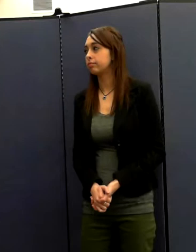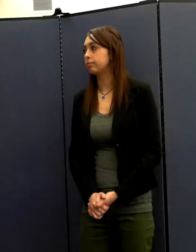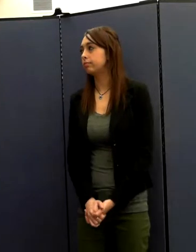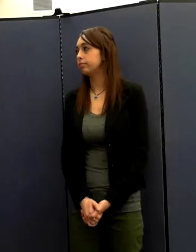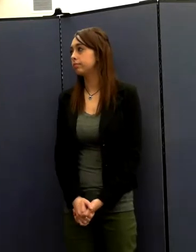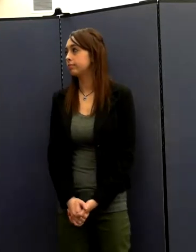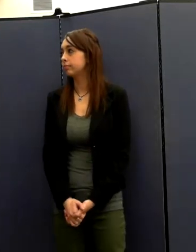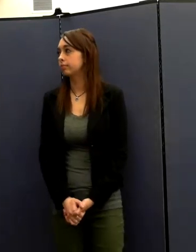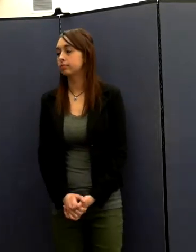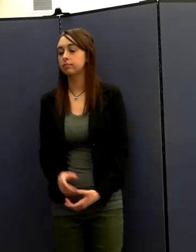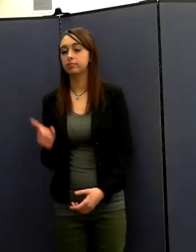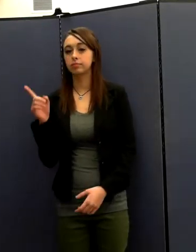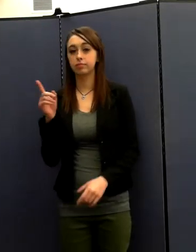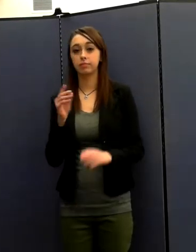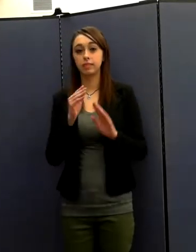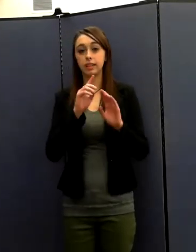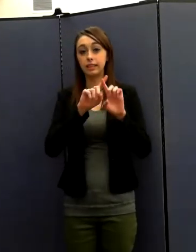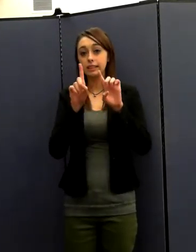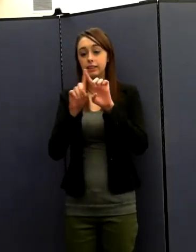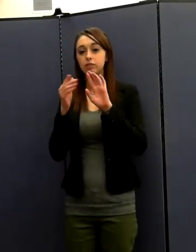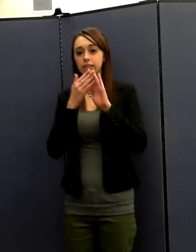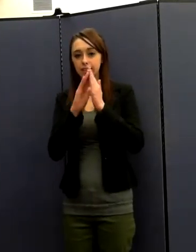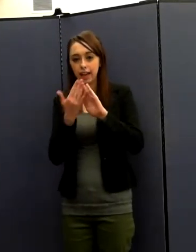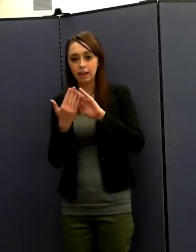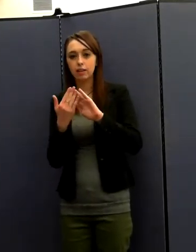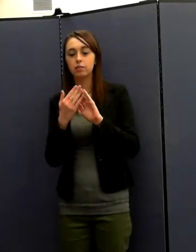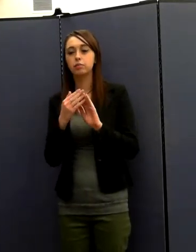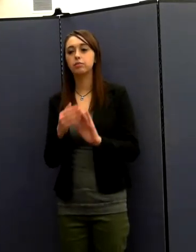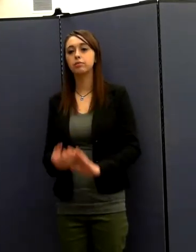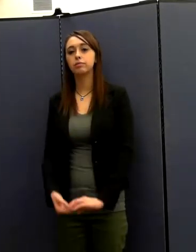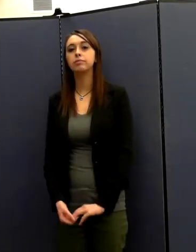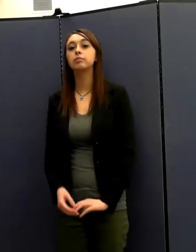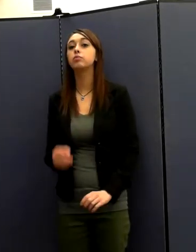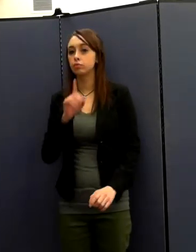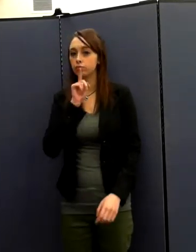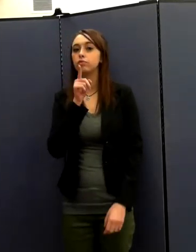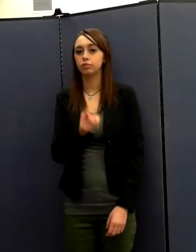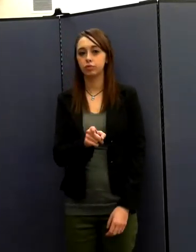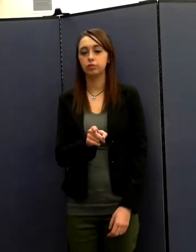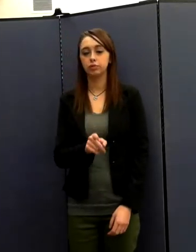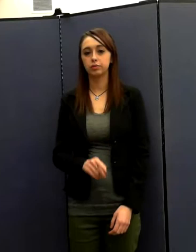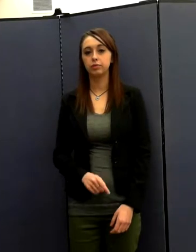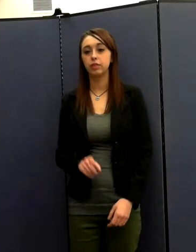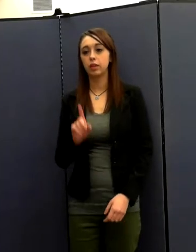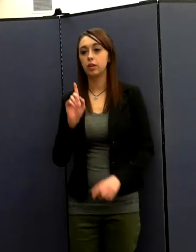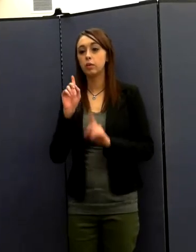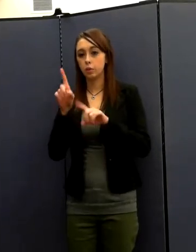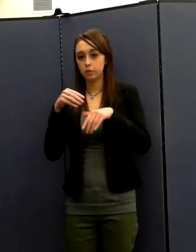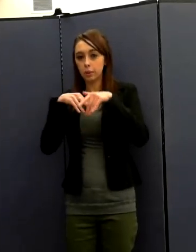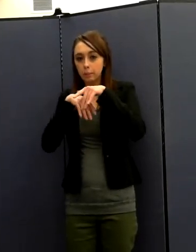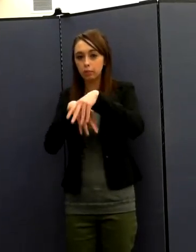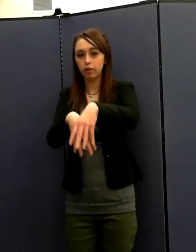So different towns and cities. That's true. He goes in a parade.